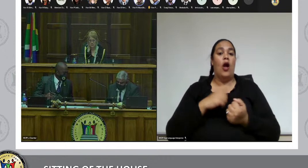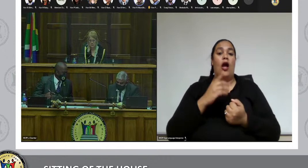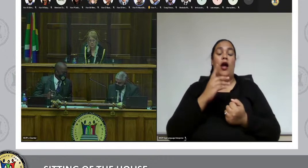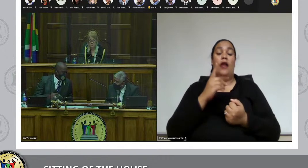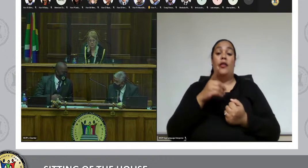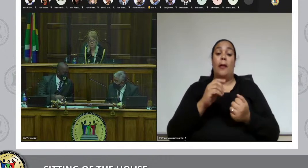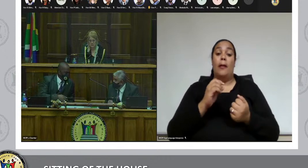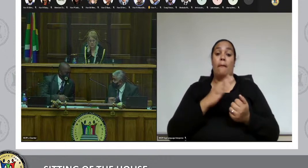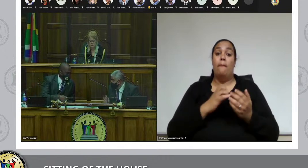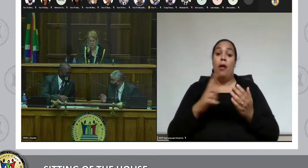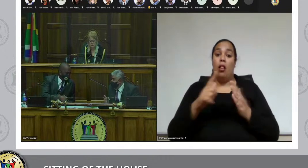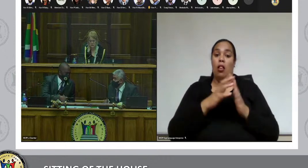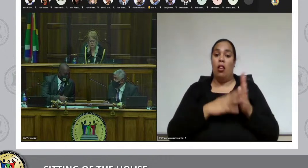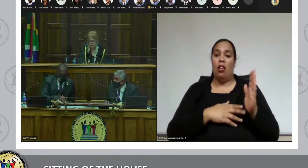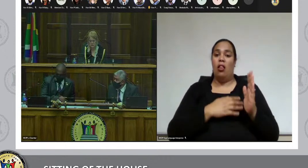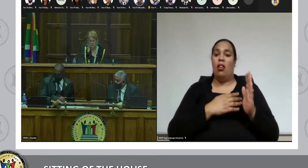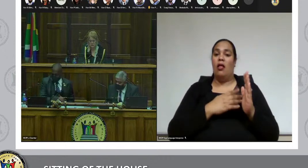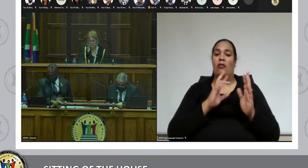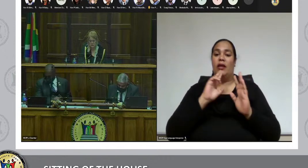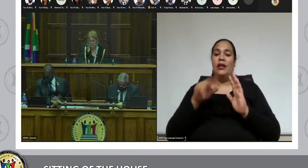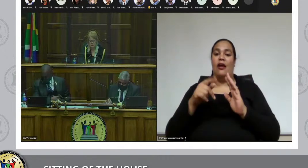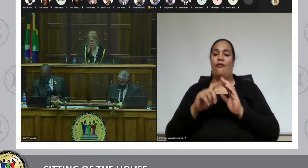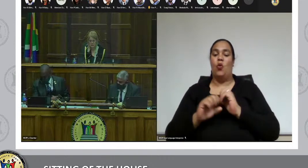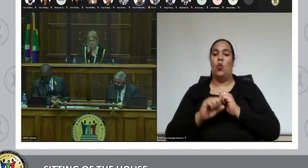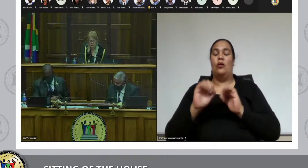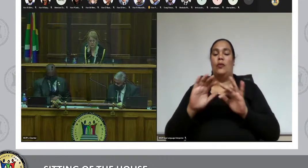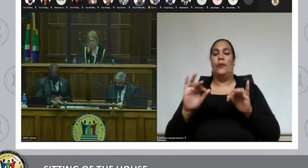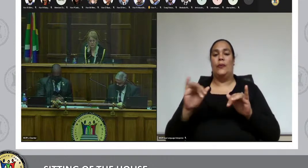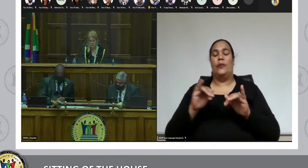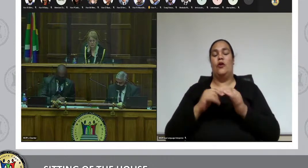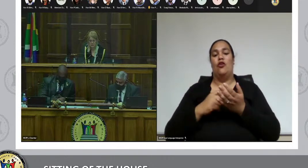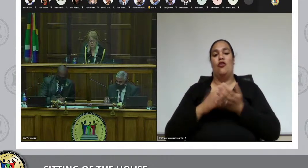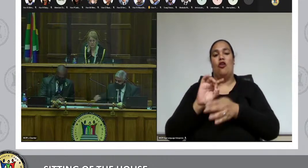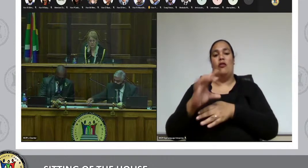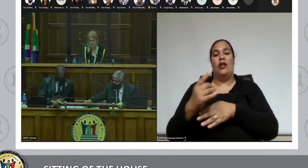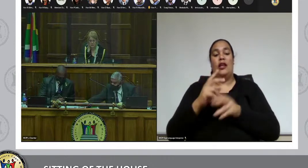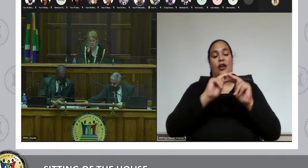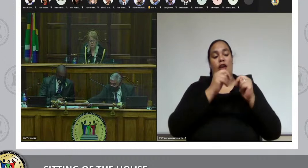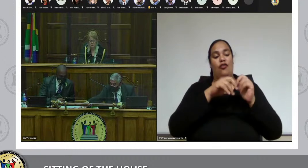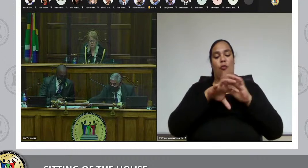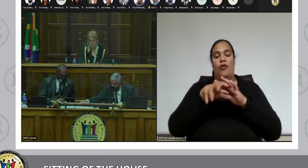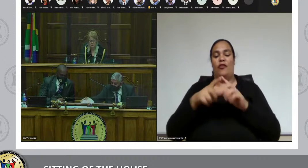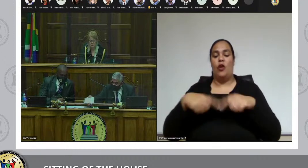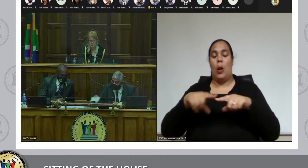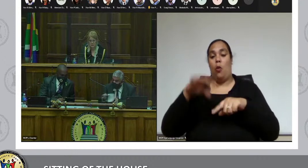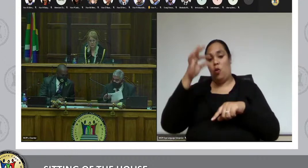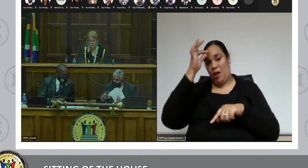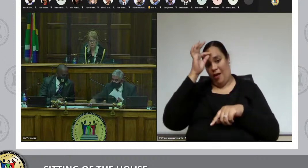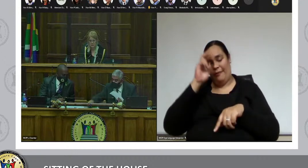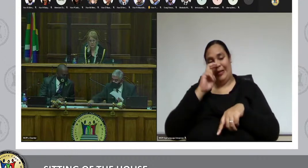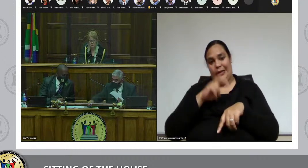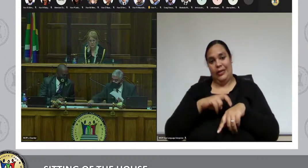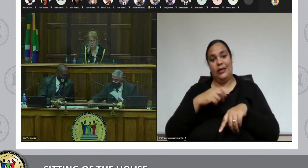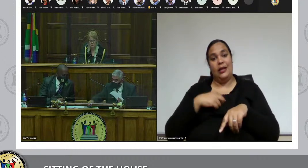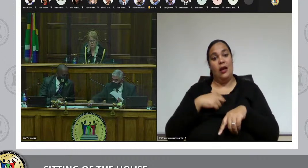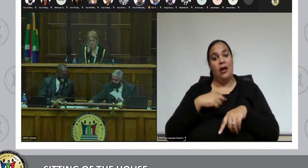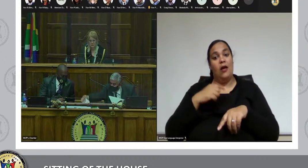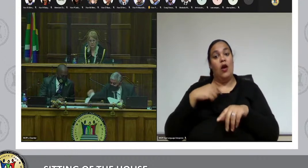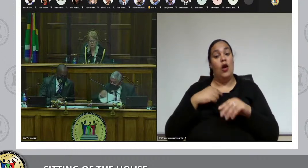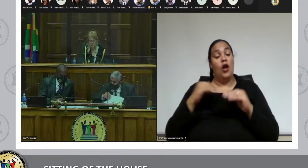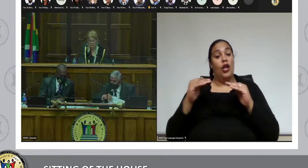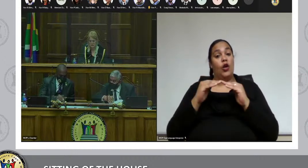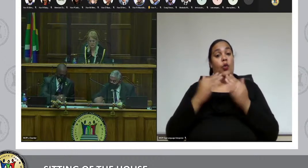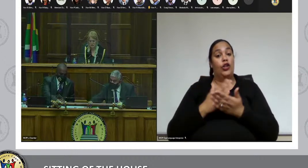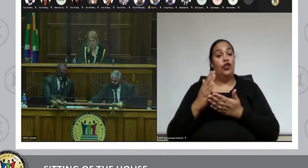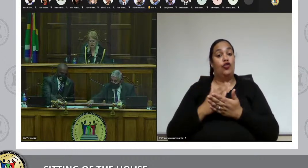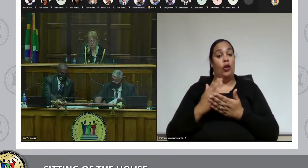its underlying allocation are the result of extensive consultation between national, provincial, and local government. Our equitable share